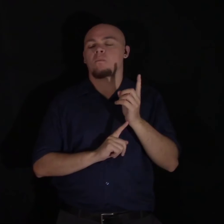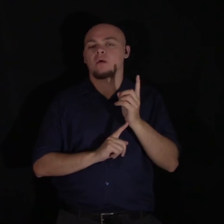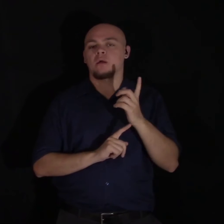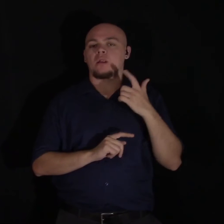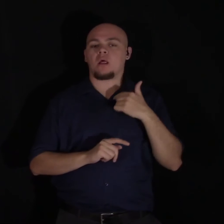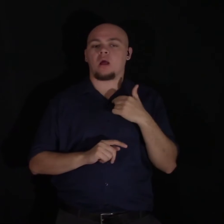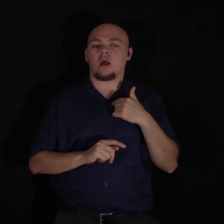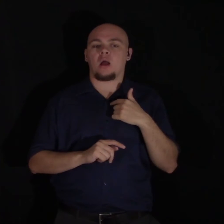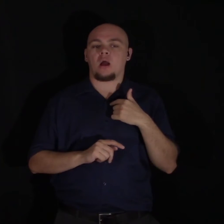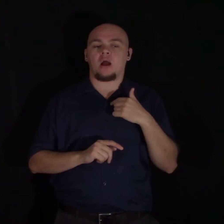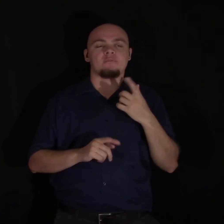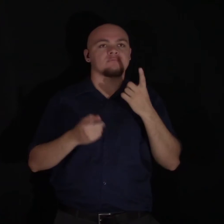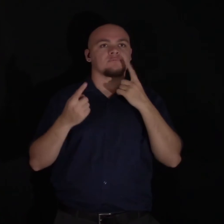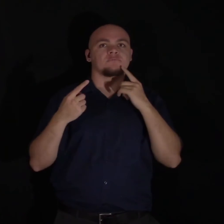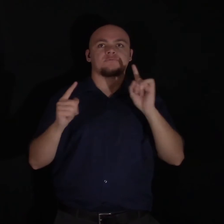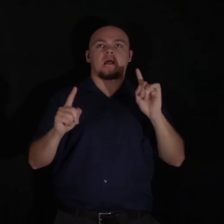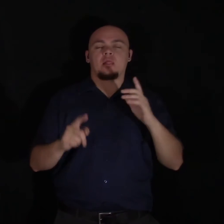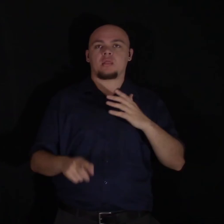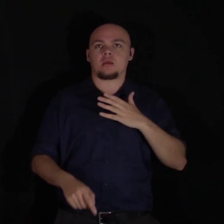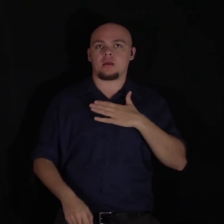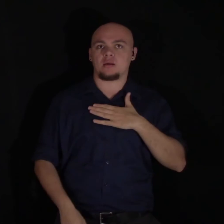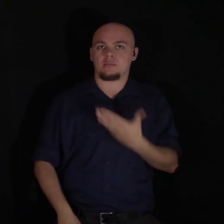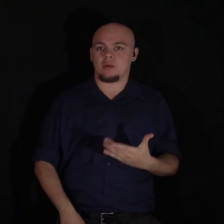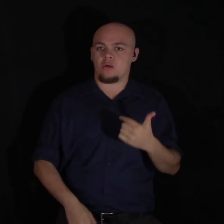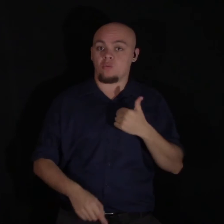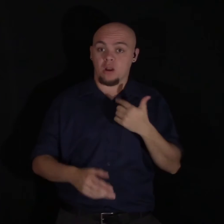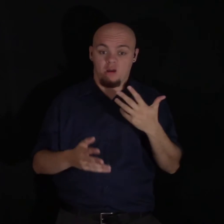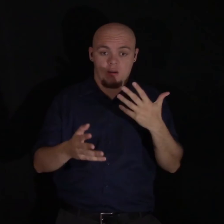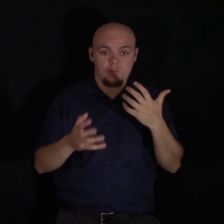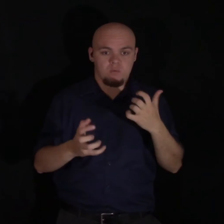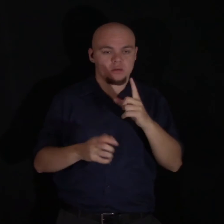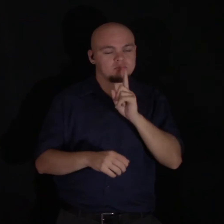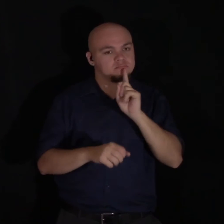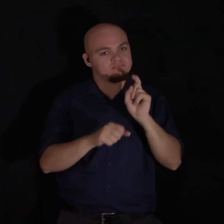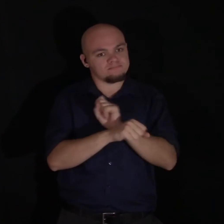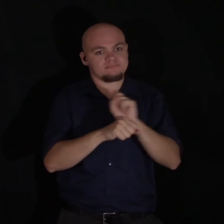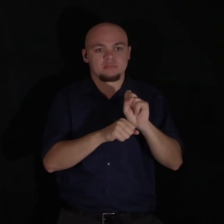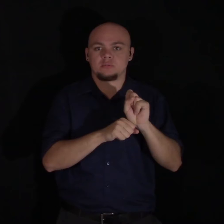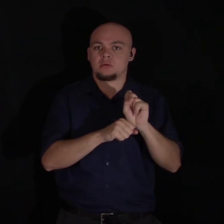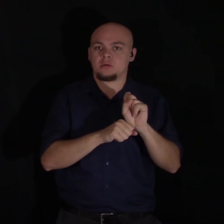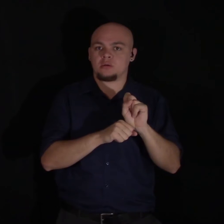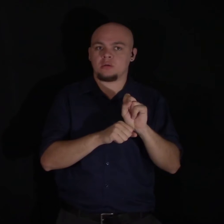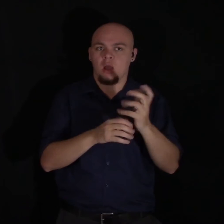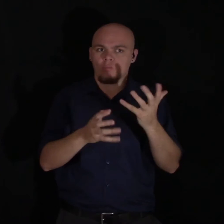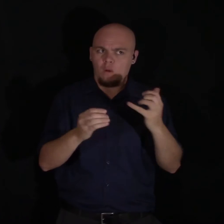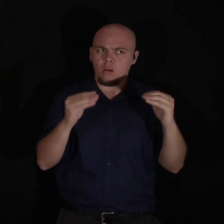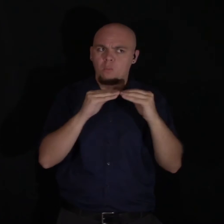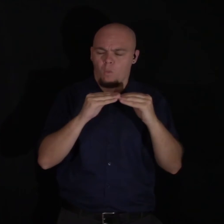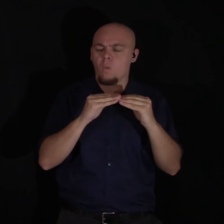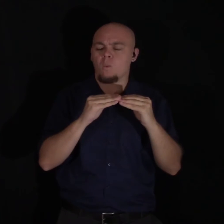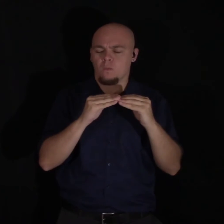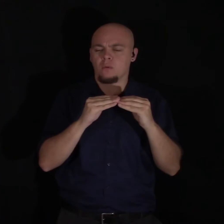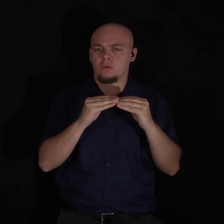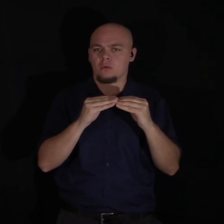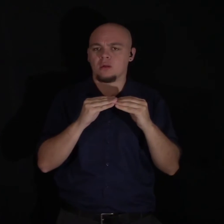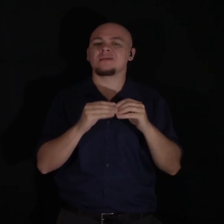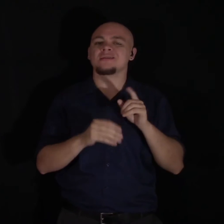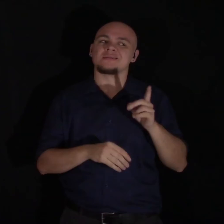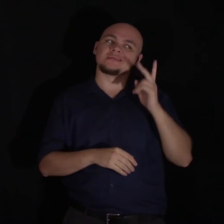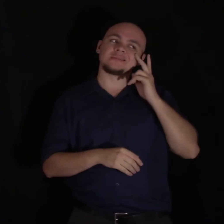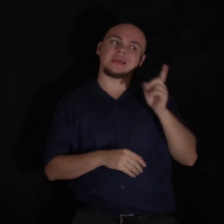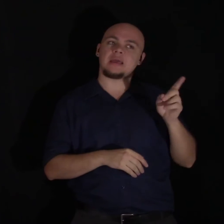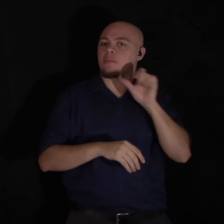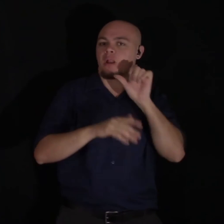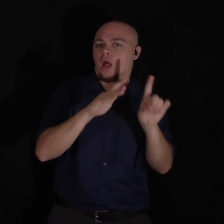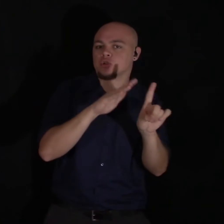I had to finally admit what I really wanted, which was more. You see, Hector not